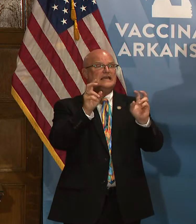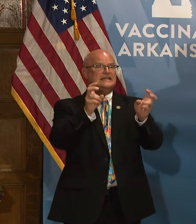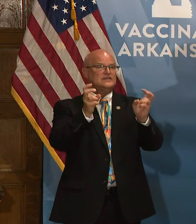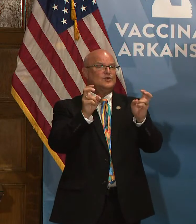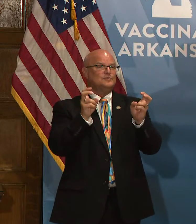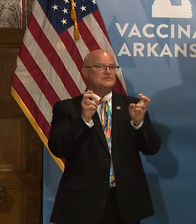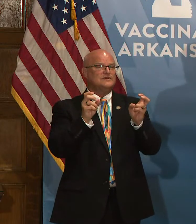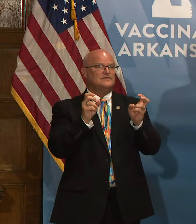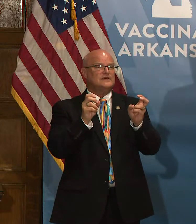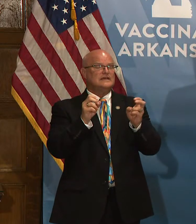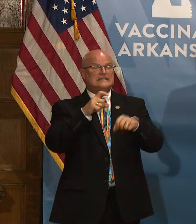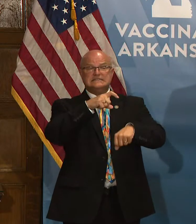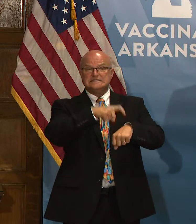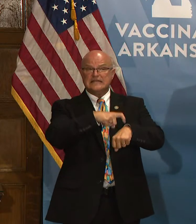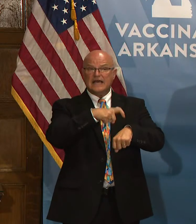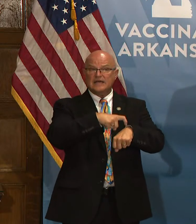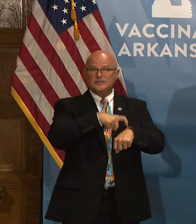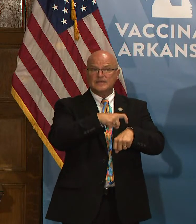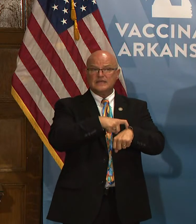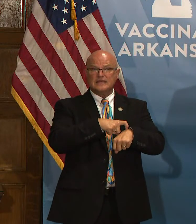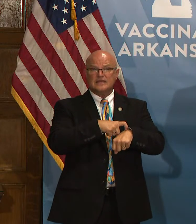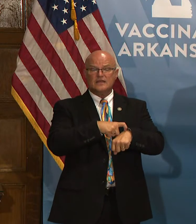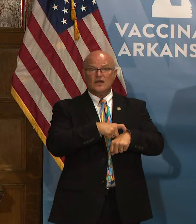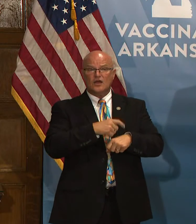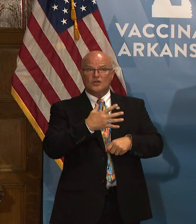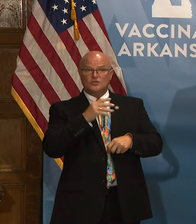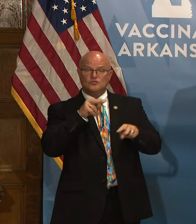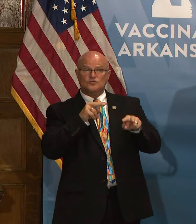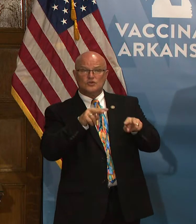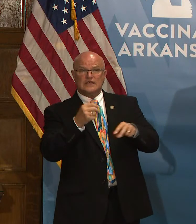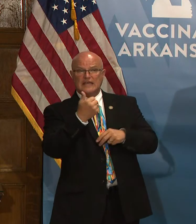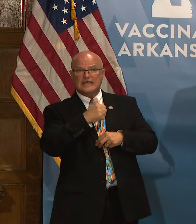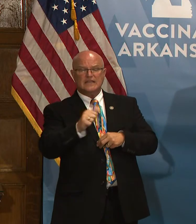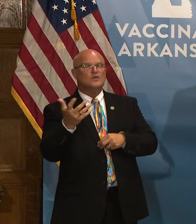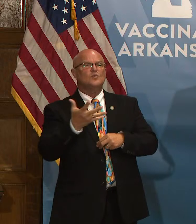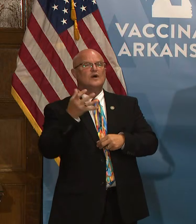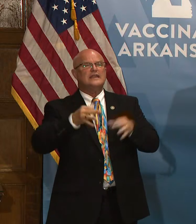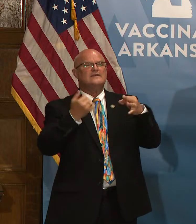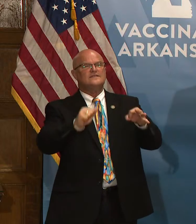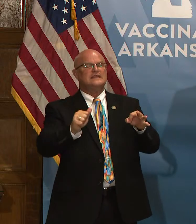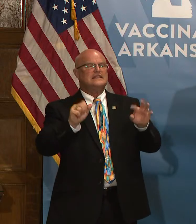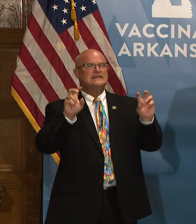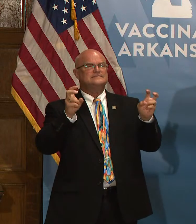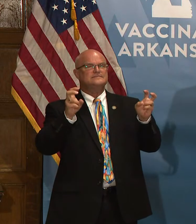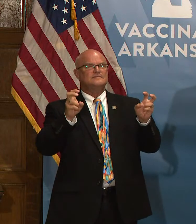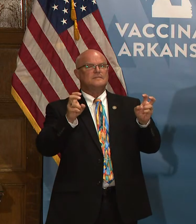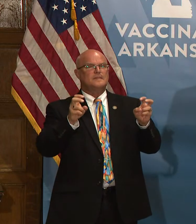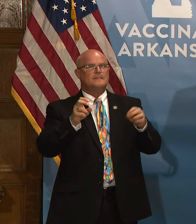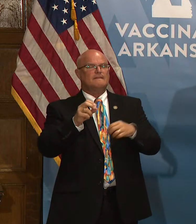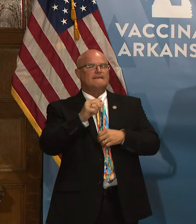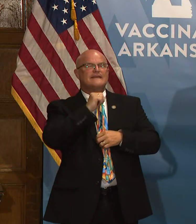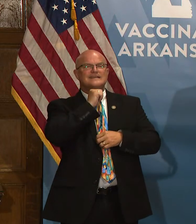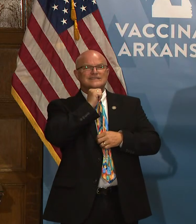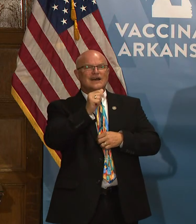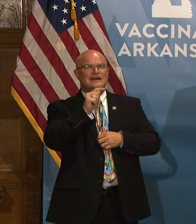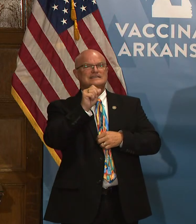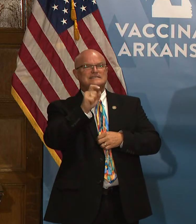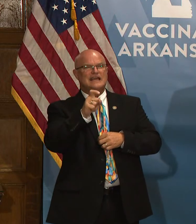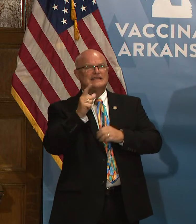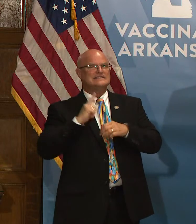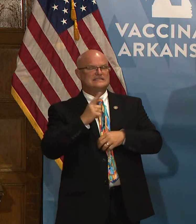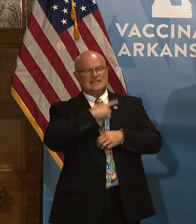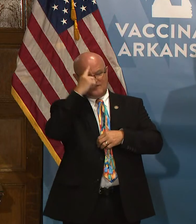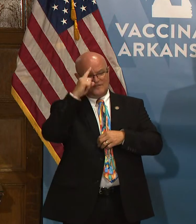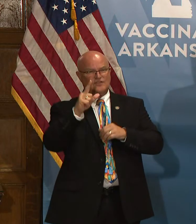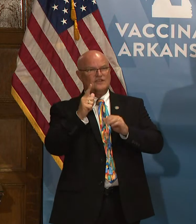of timing, and are you looking at what if any non-tax cut legislation are you looking at for the